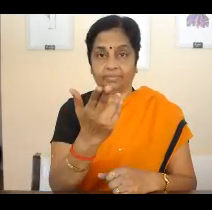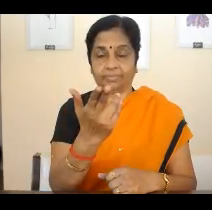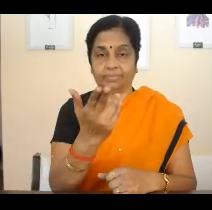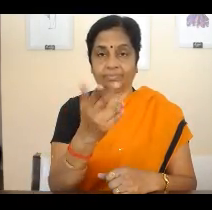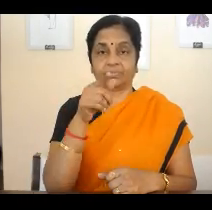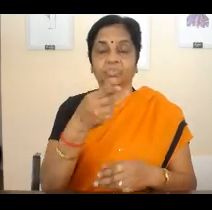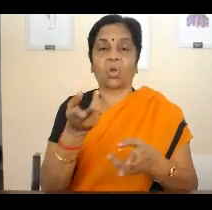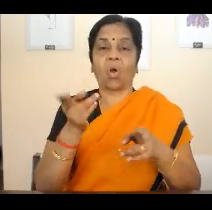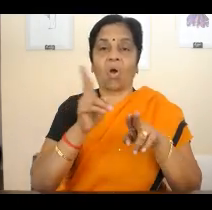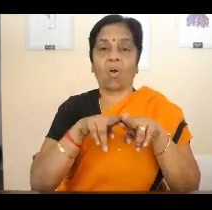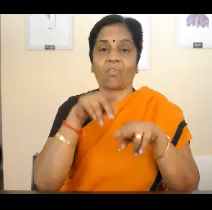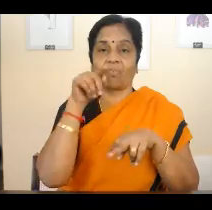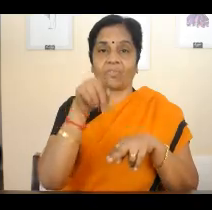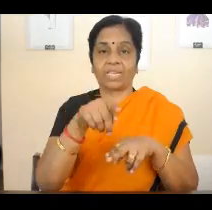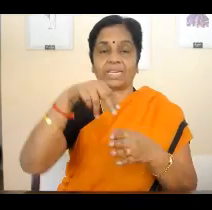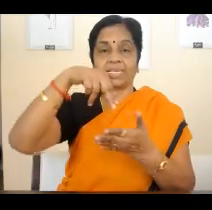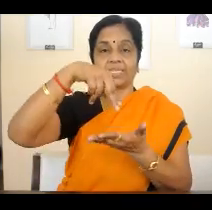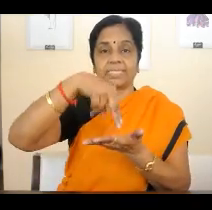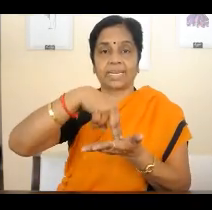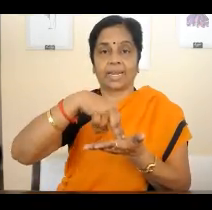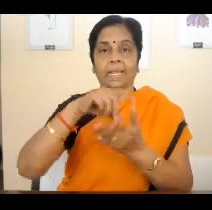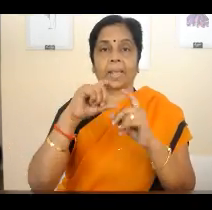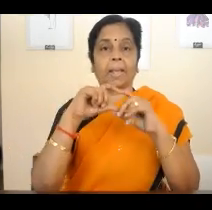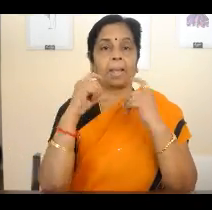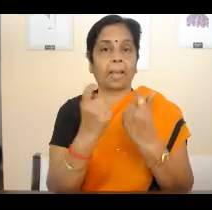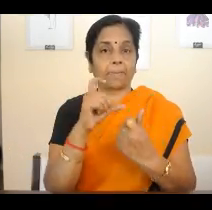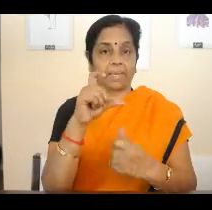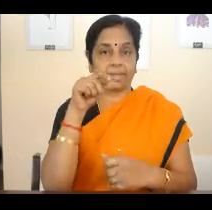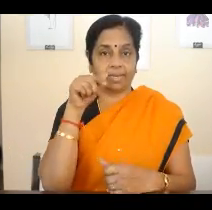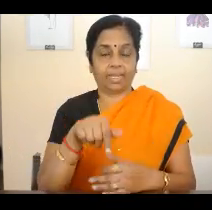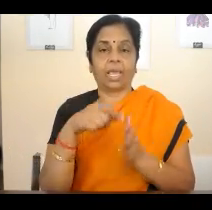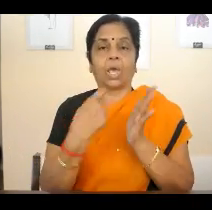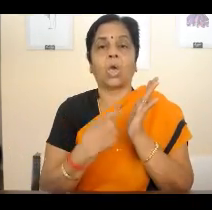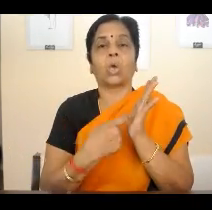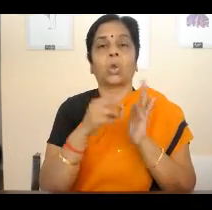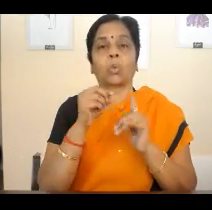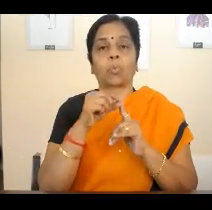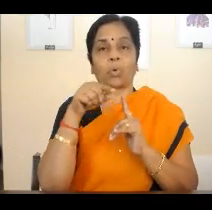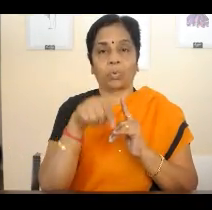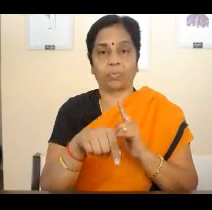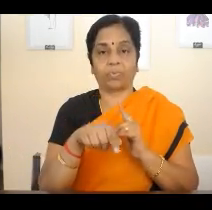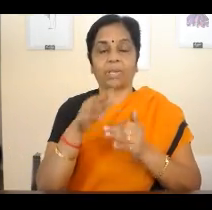of the Standing Committee report on the Disabilities Bill.